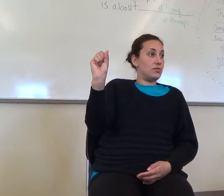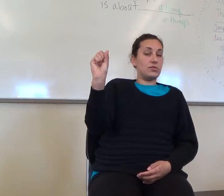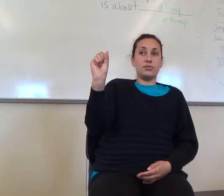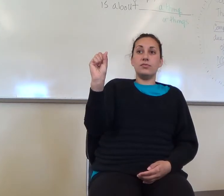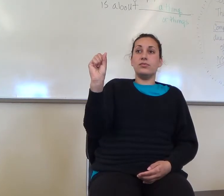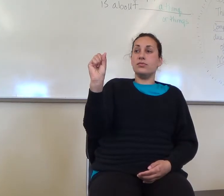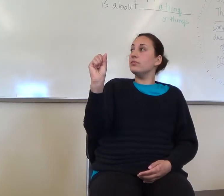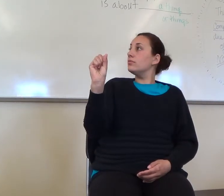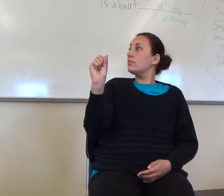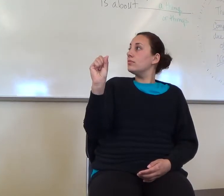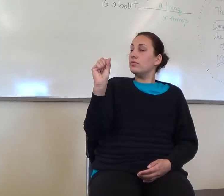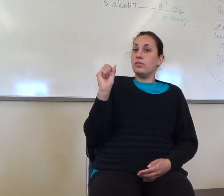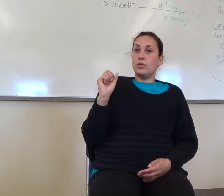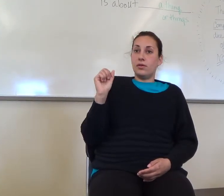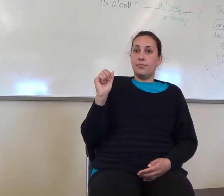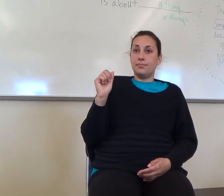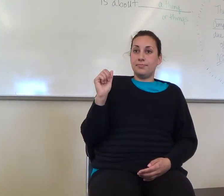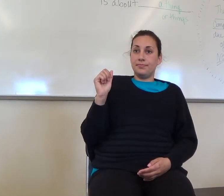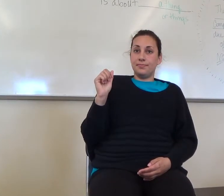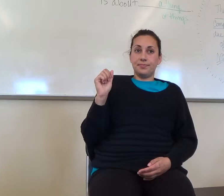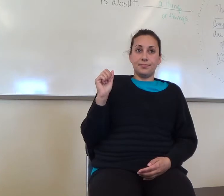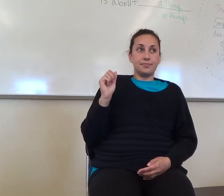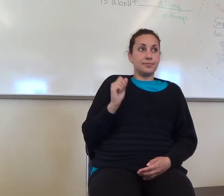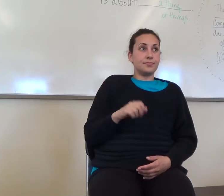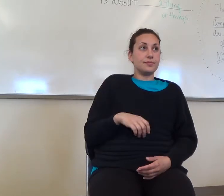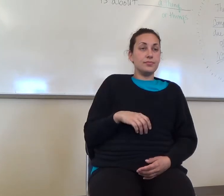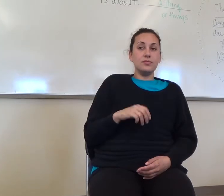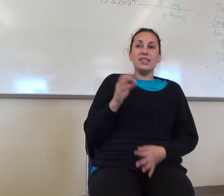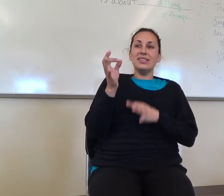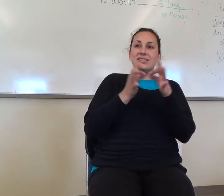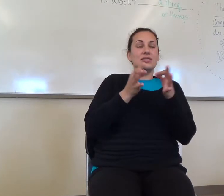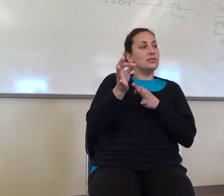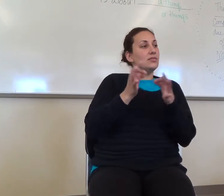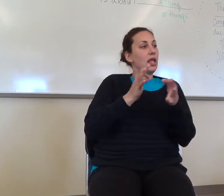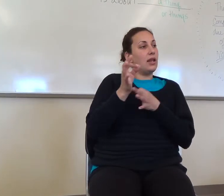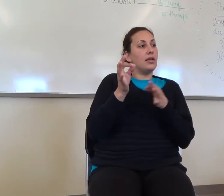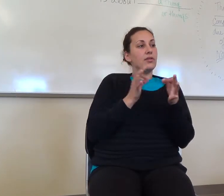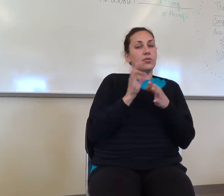Okay. So, yeah, it's telling us what it has.